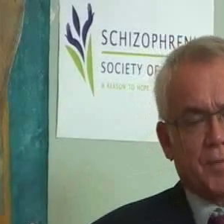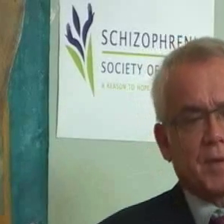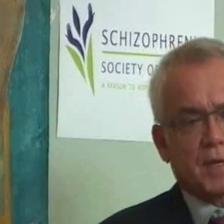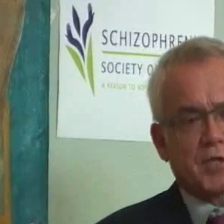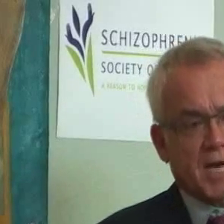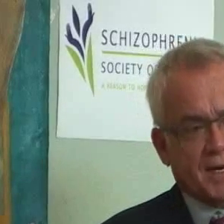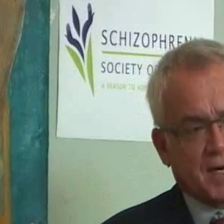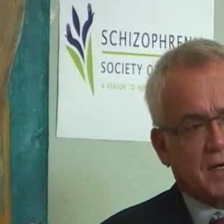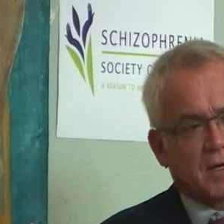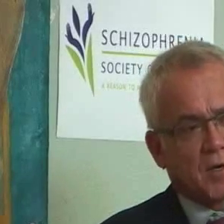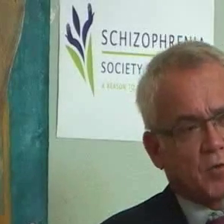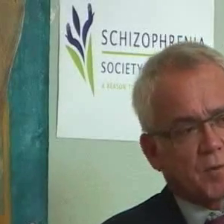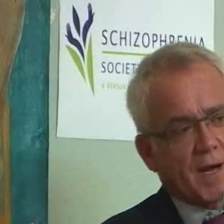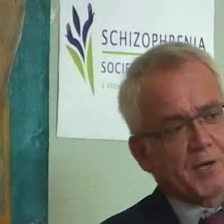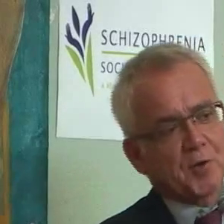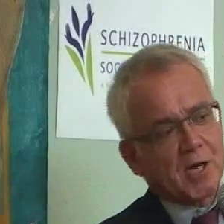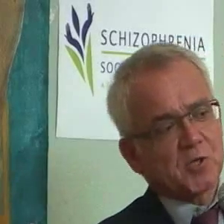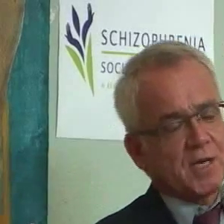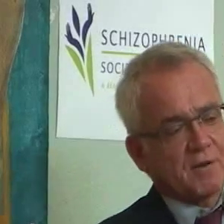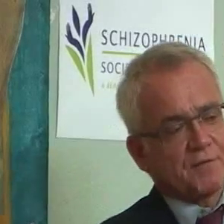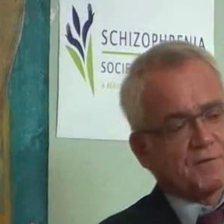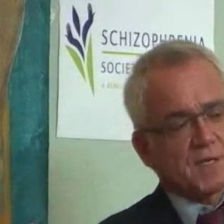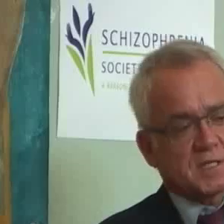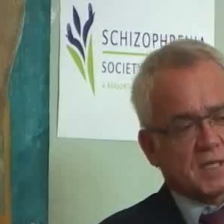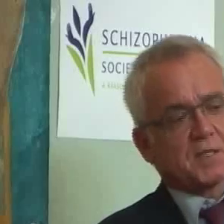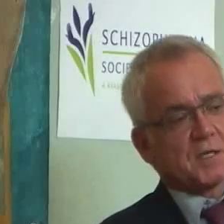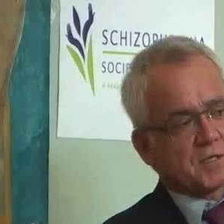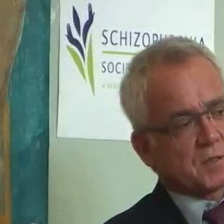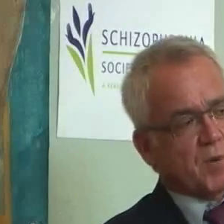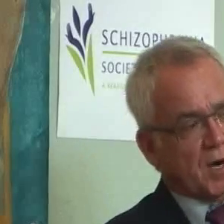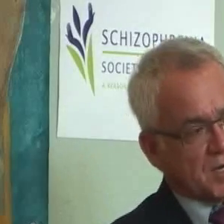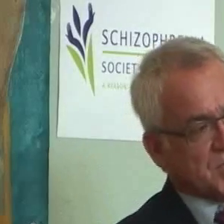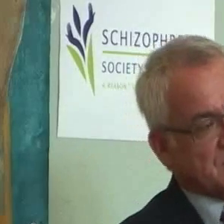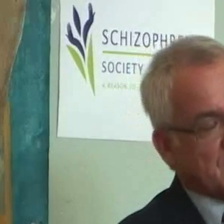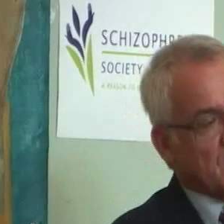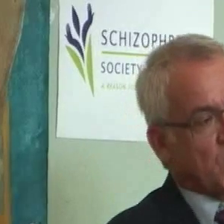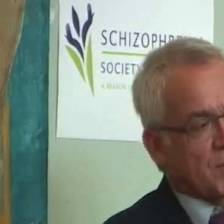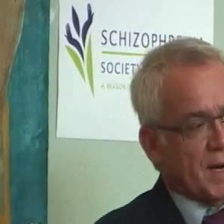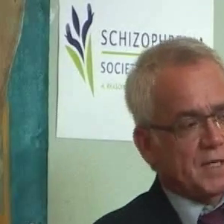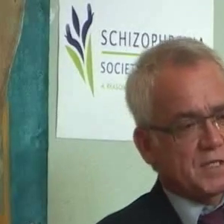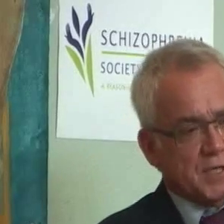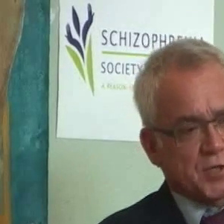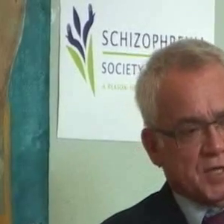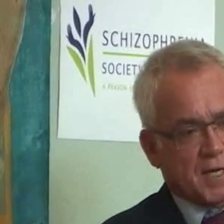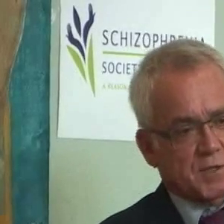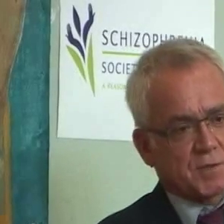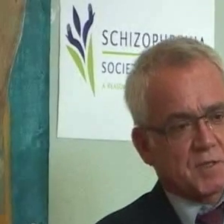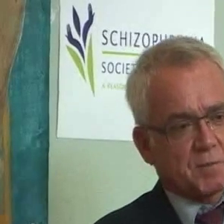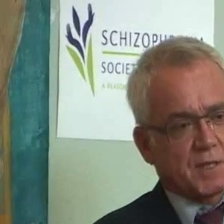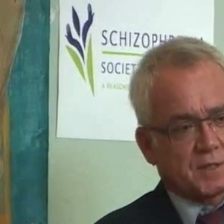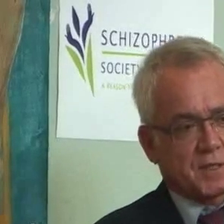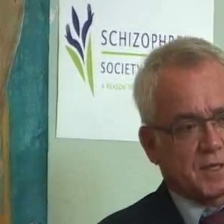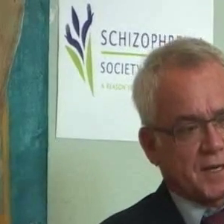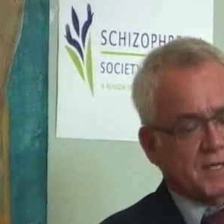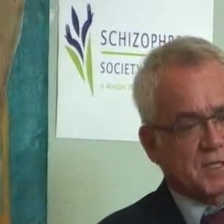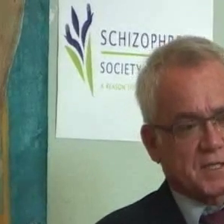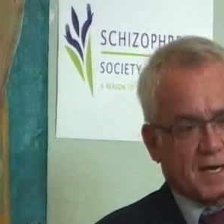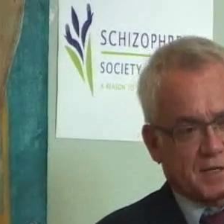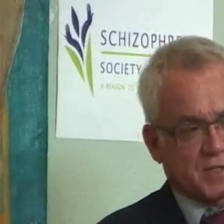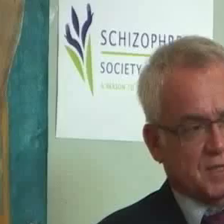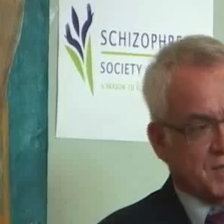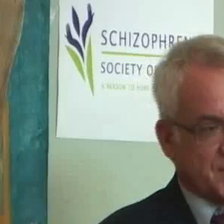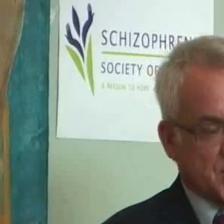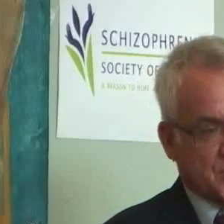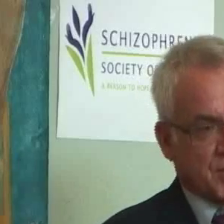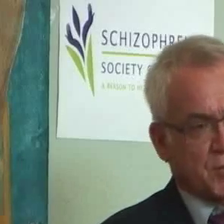in Europe and China, whereby you actually have facilities in parks whereby seniors and others with disability can